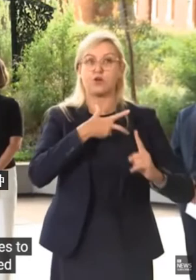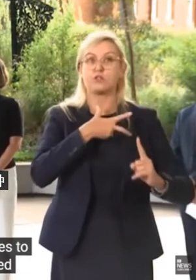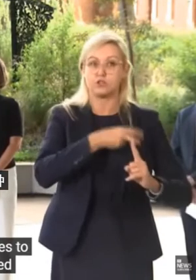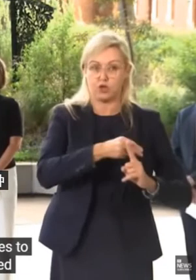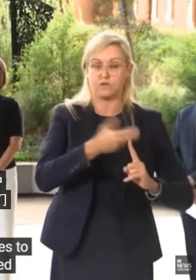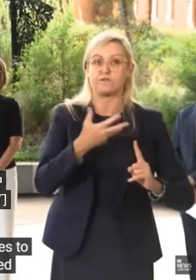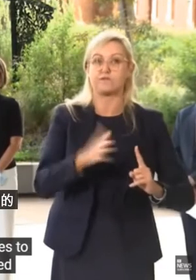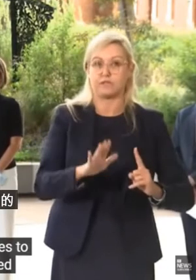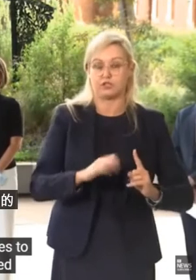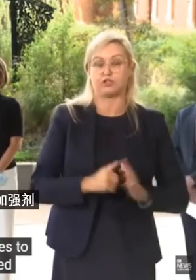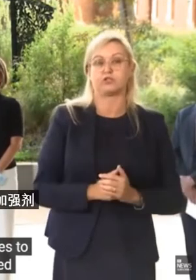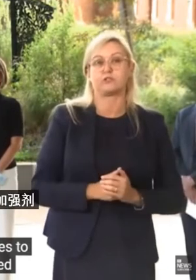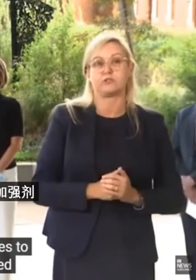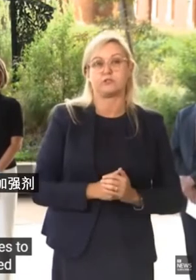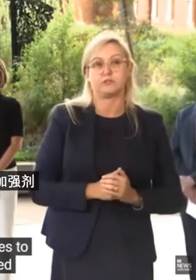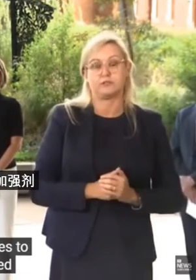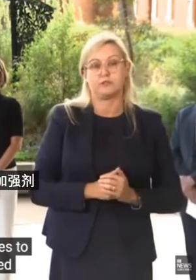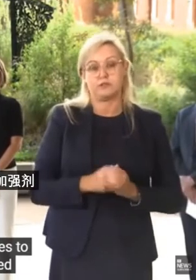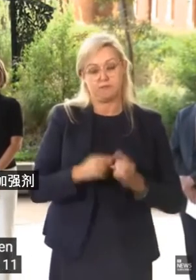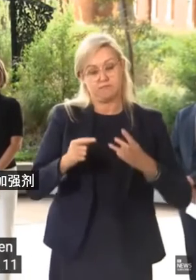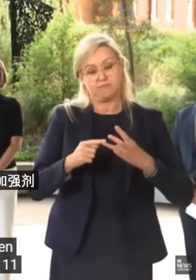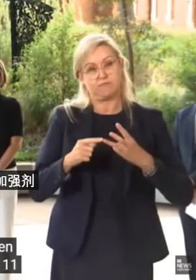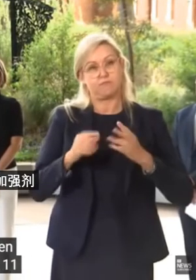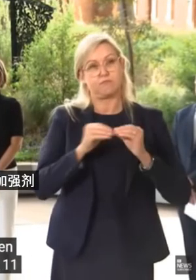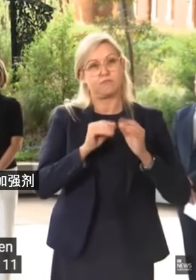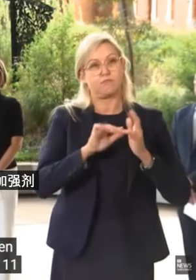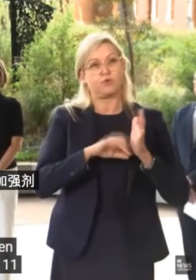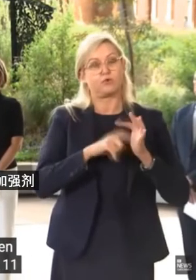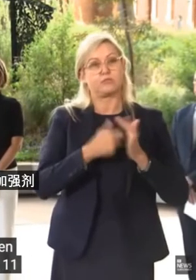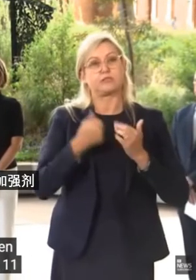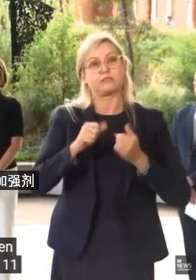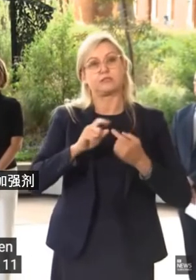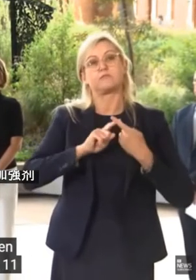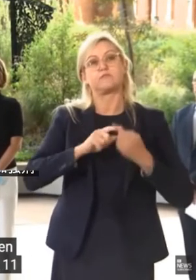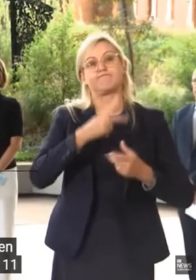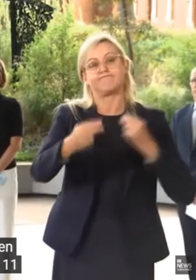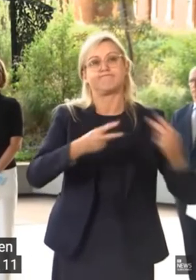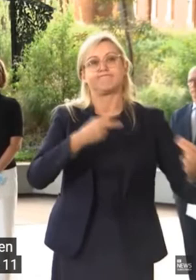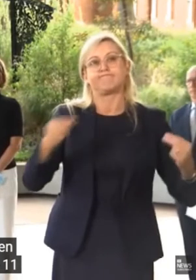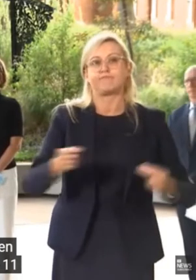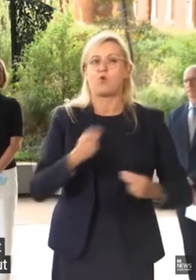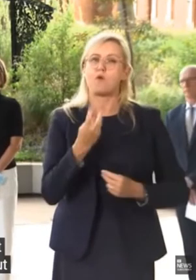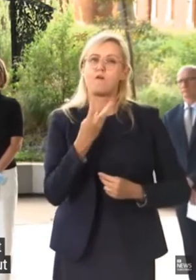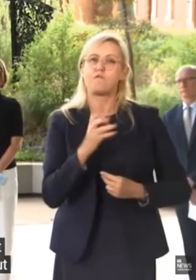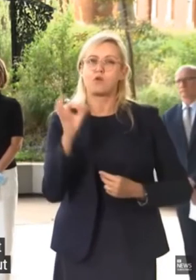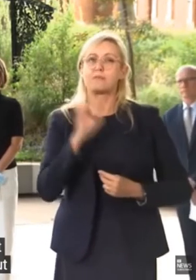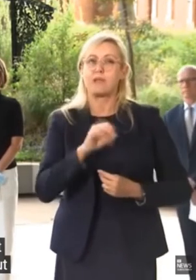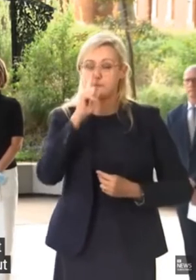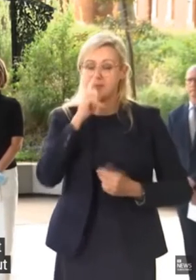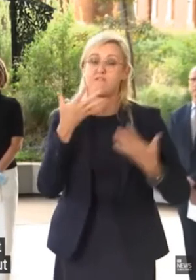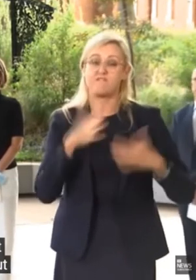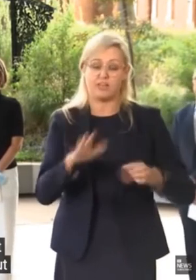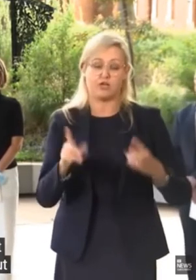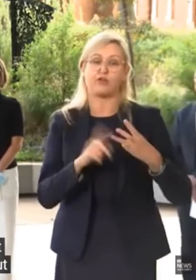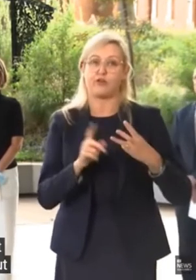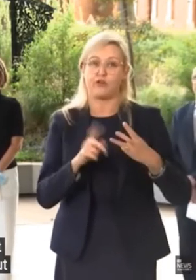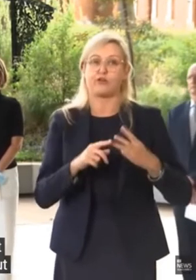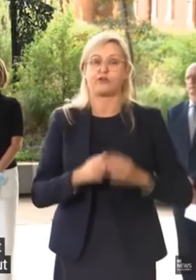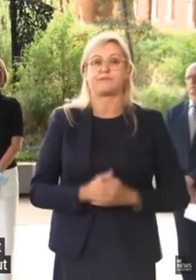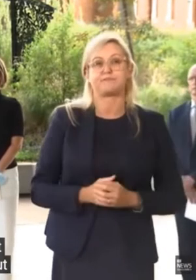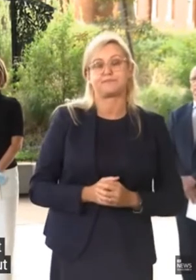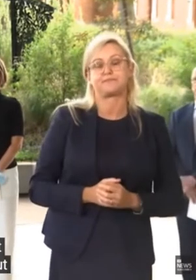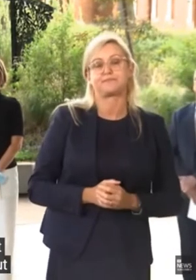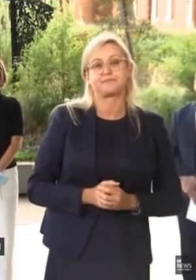first dose, and our booster rollout continues with close to 40% of the eligible population having received a booster